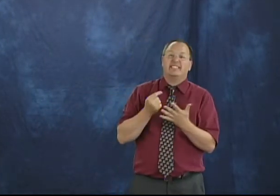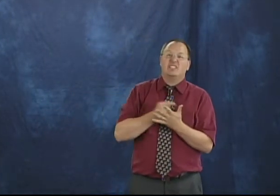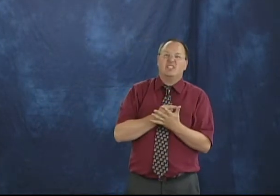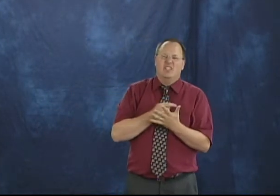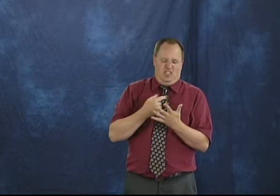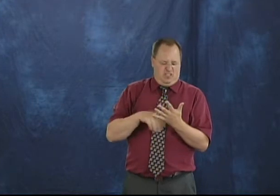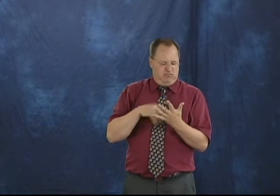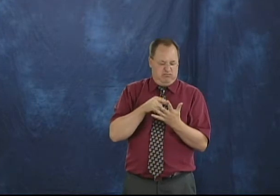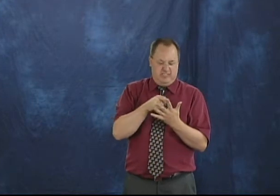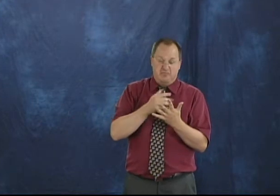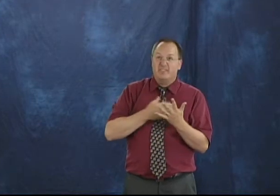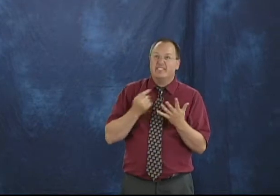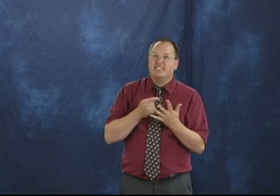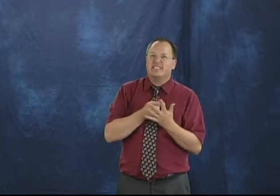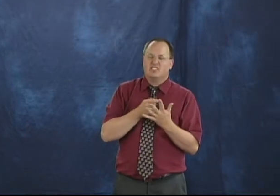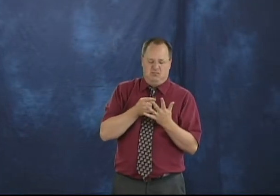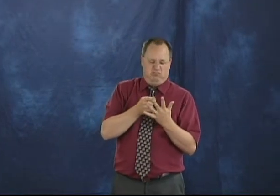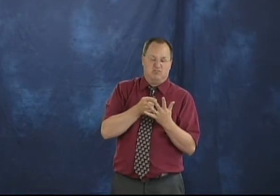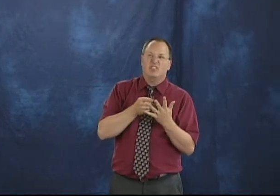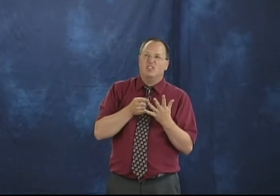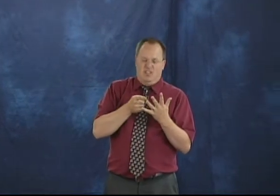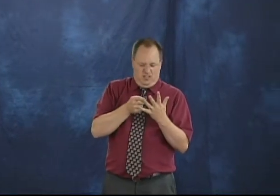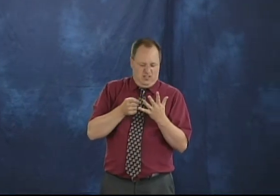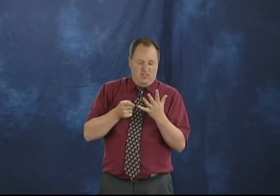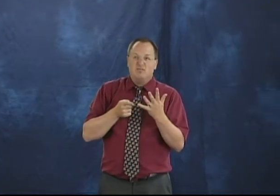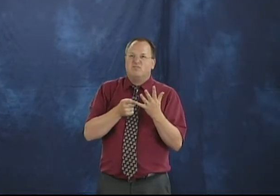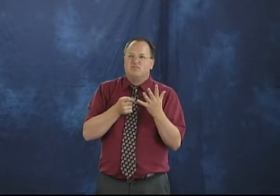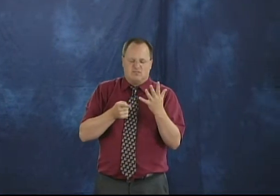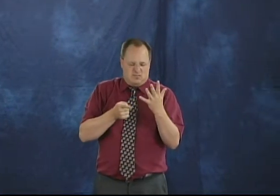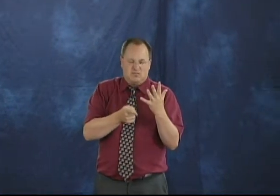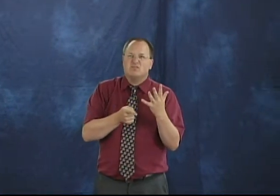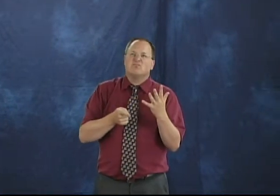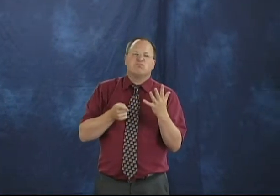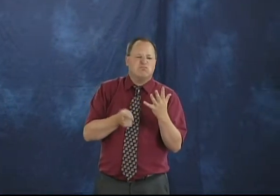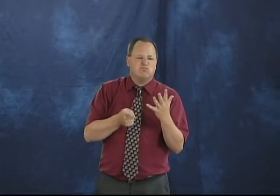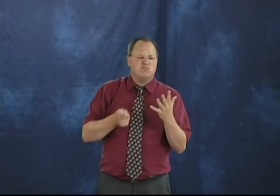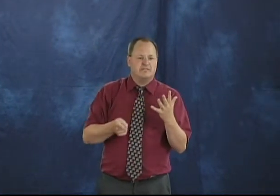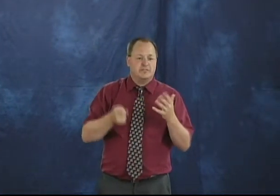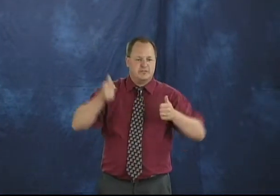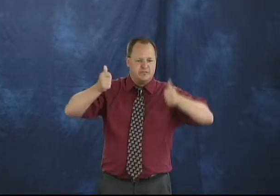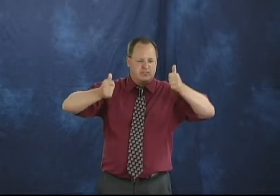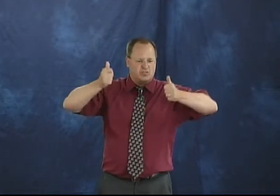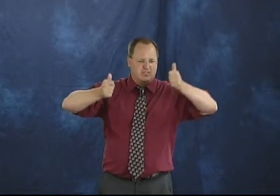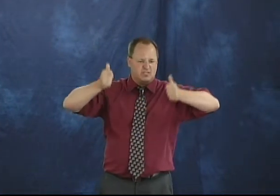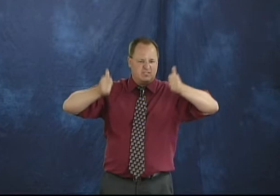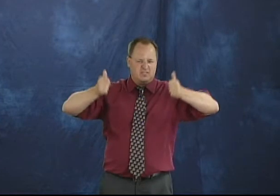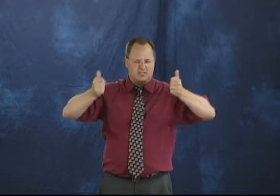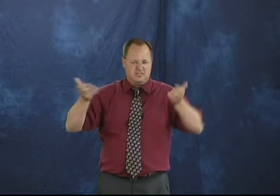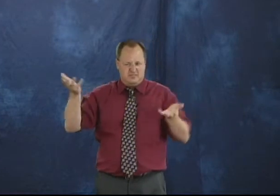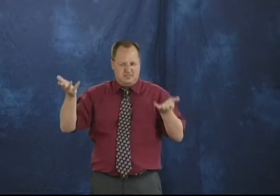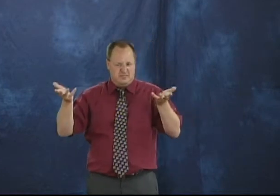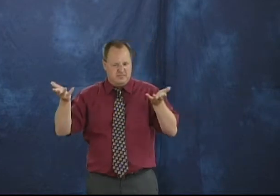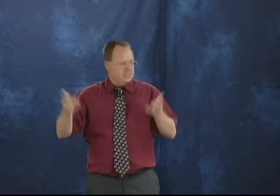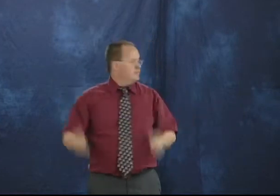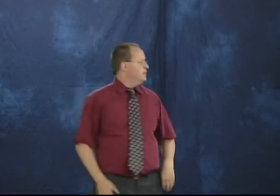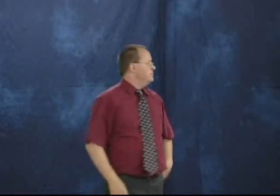He talked about the terrible sins he had committed and how God had saved